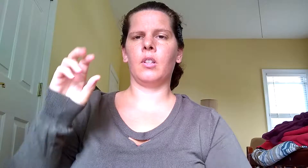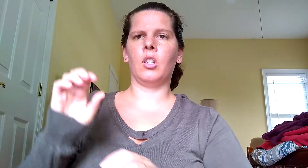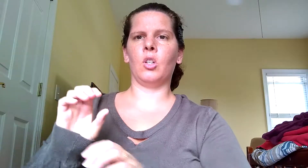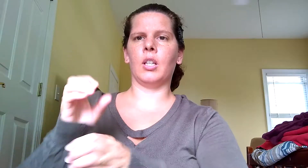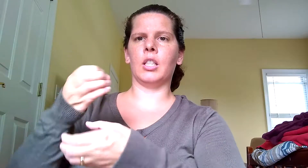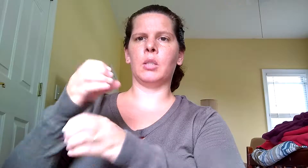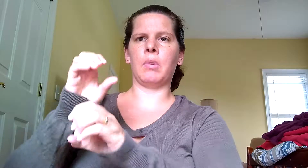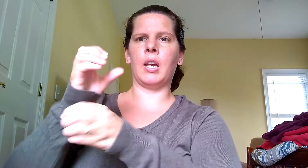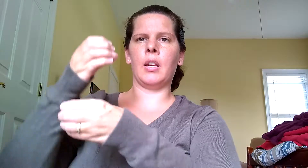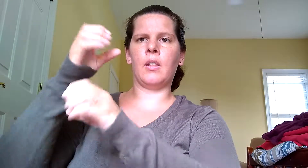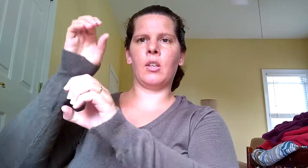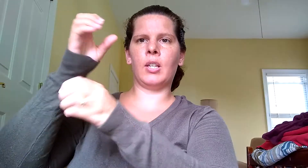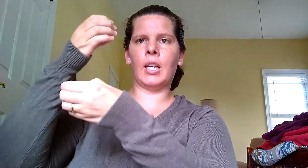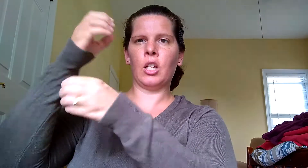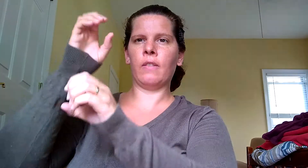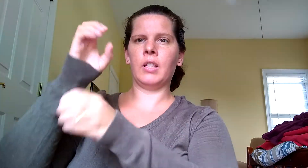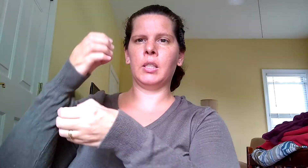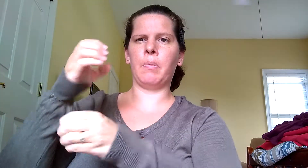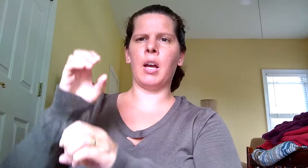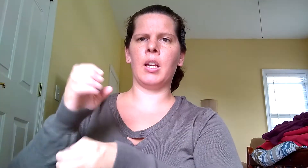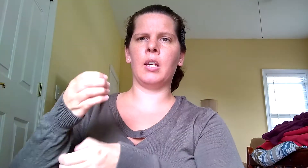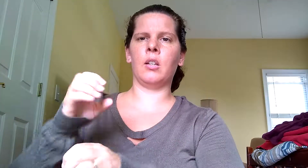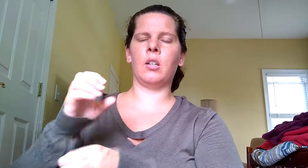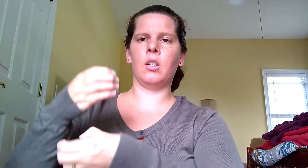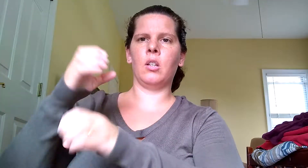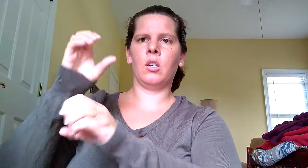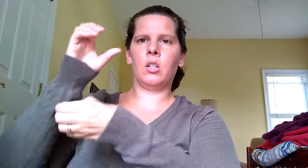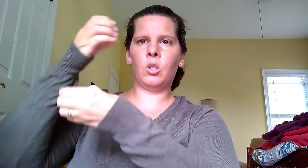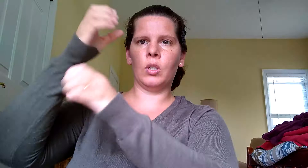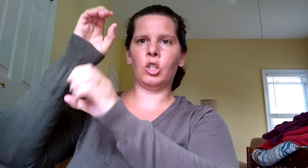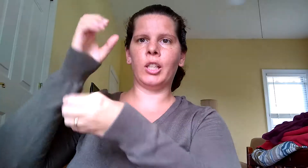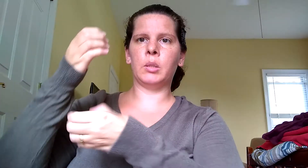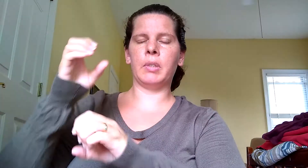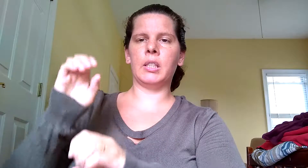You can explain that you take care of your spine, do adjustments.